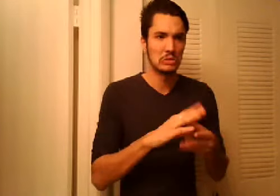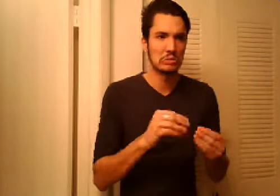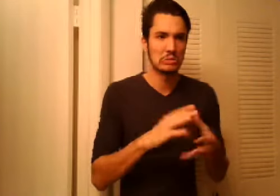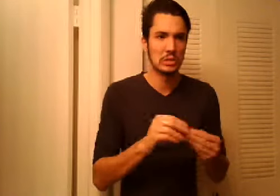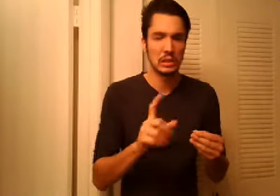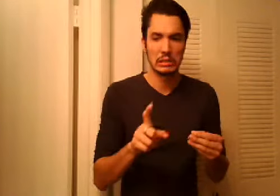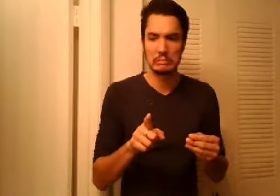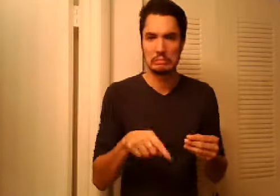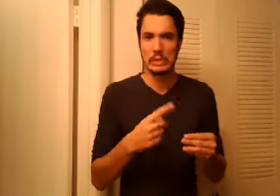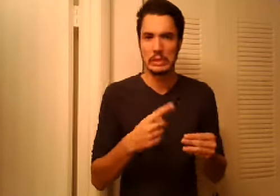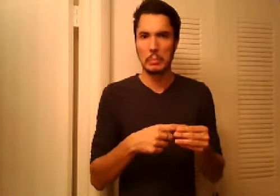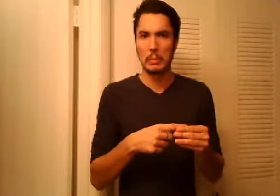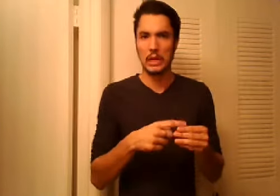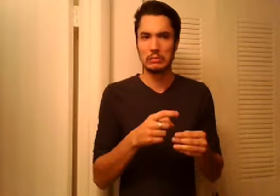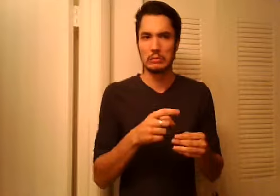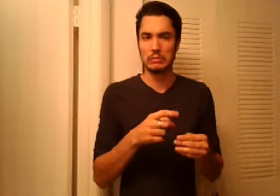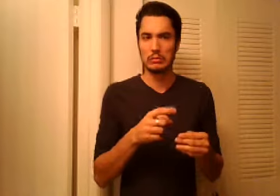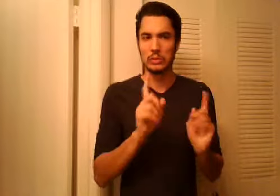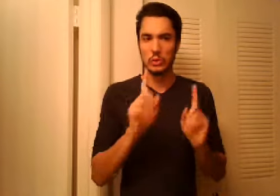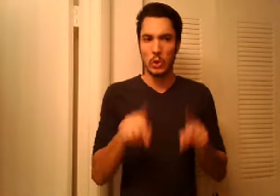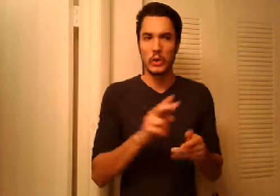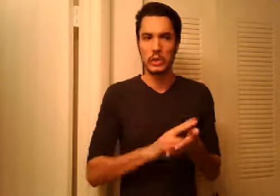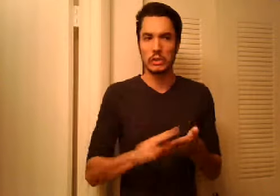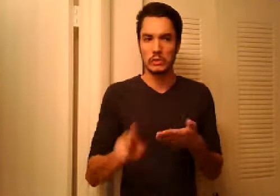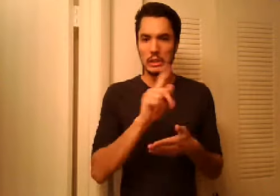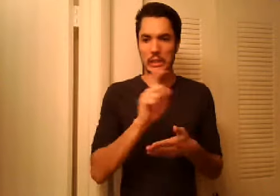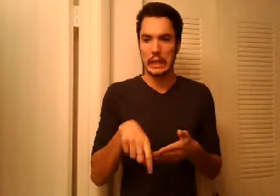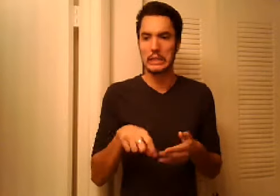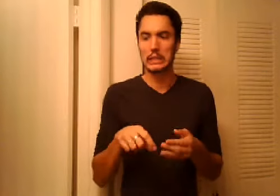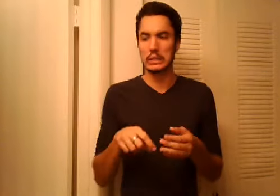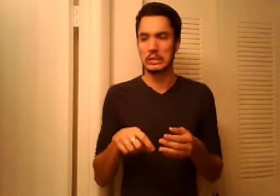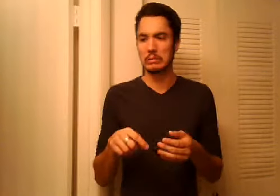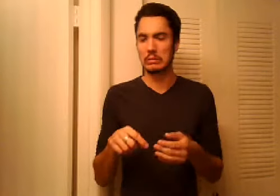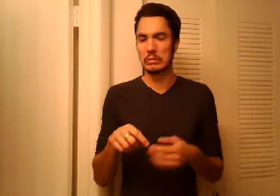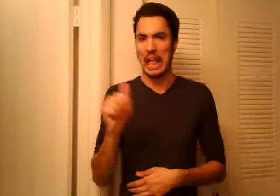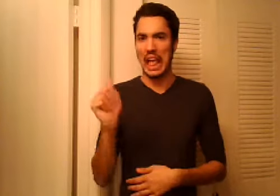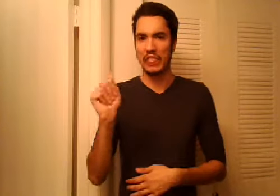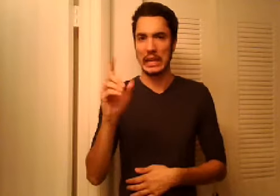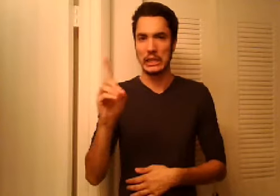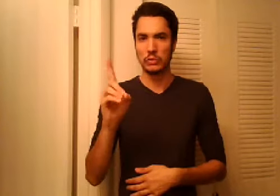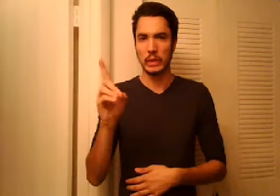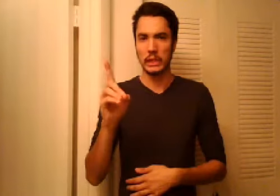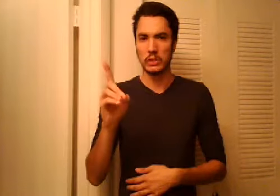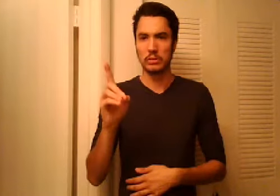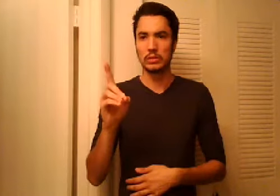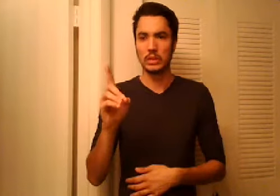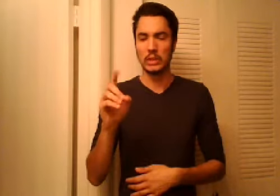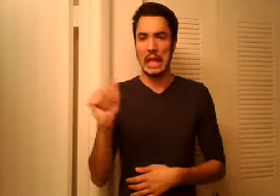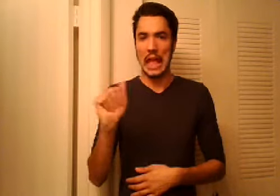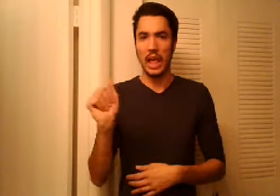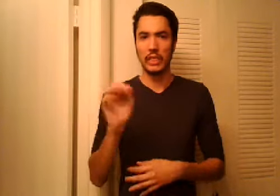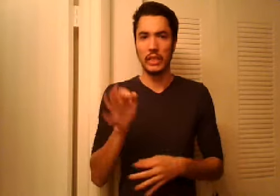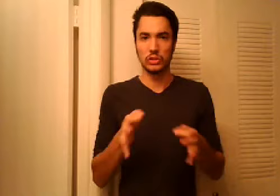Texas Content Athletic Director. So I was at the University of Texas in February, and I was there for a